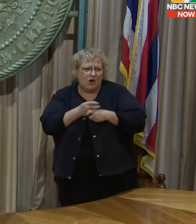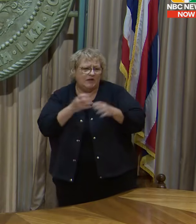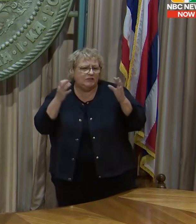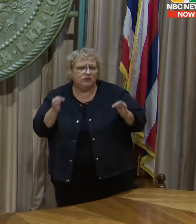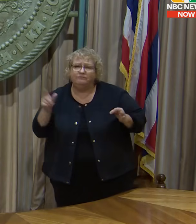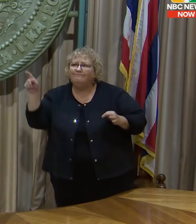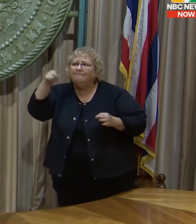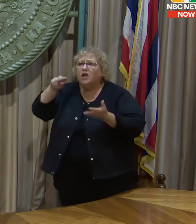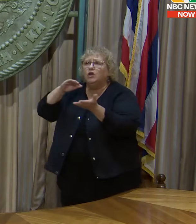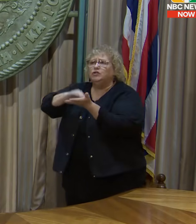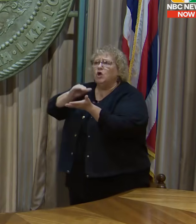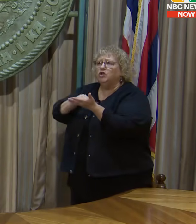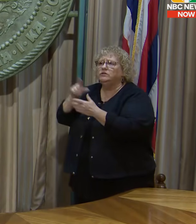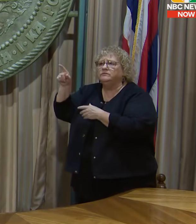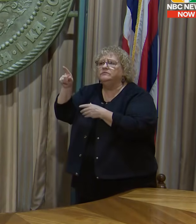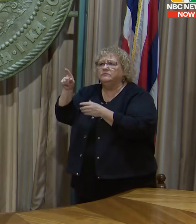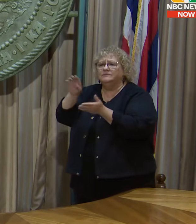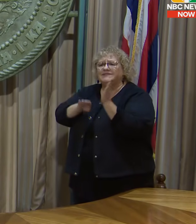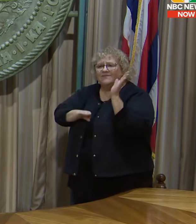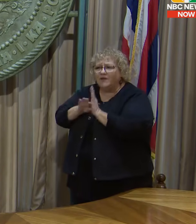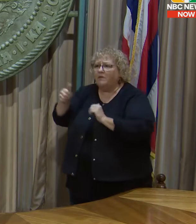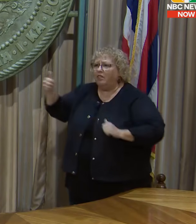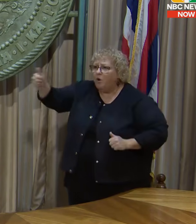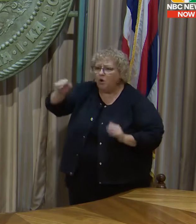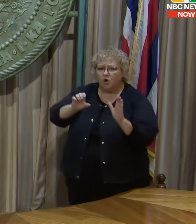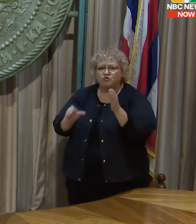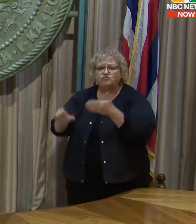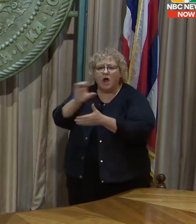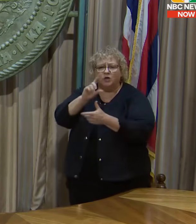physicians are developing criteria for that.